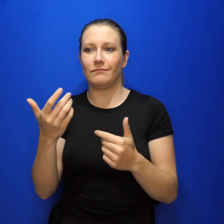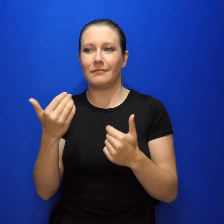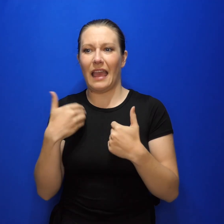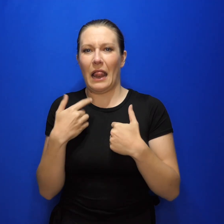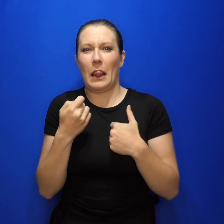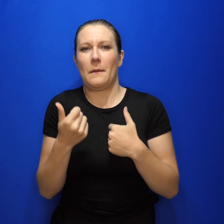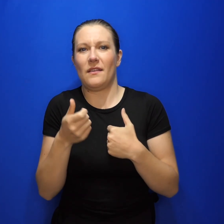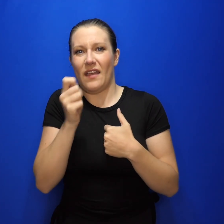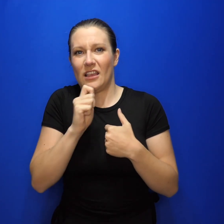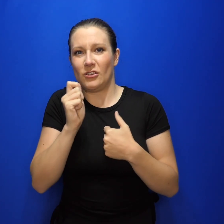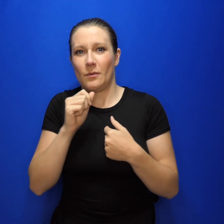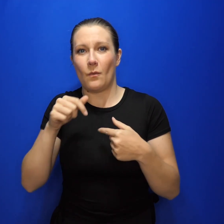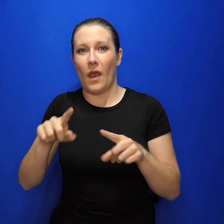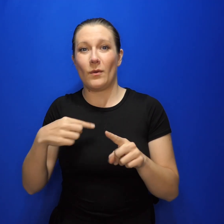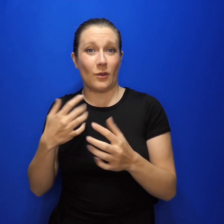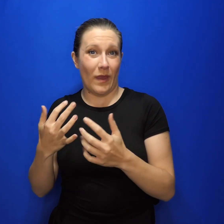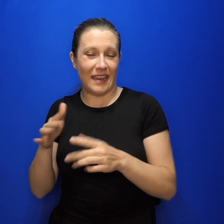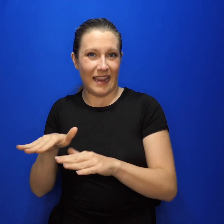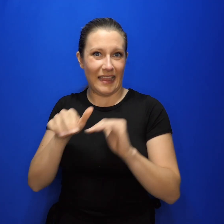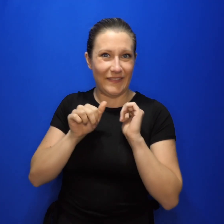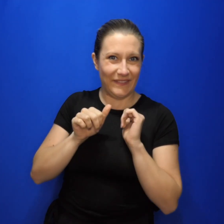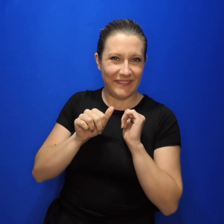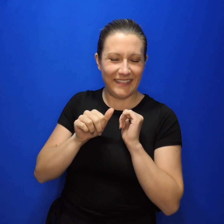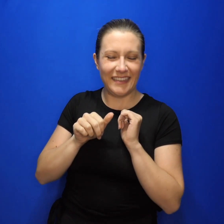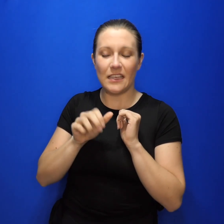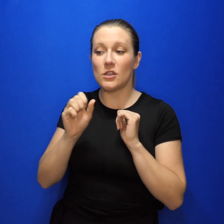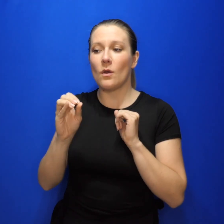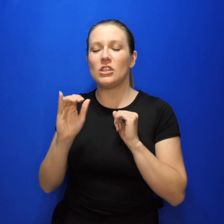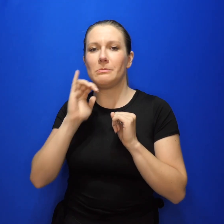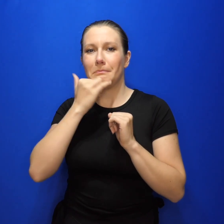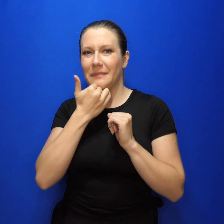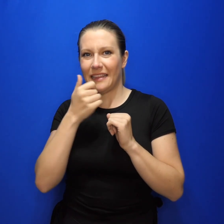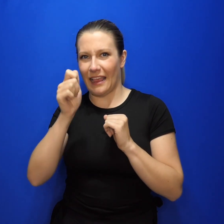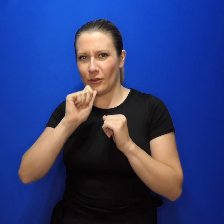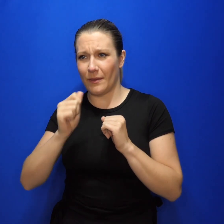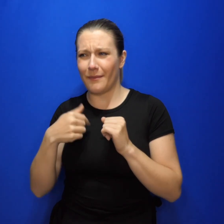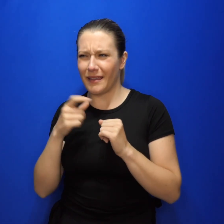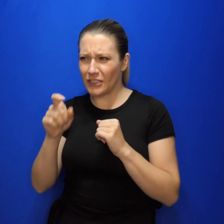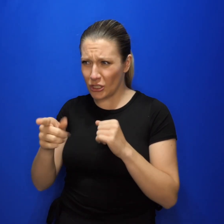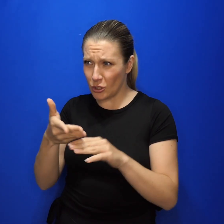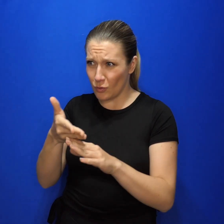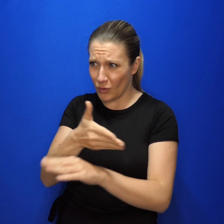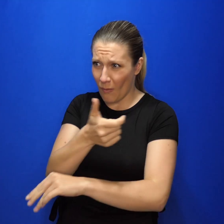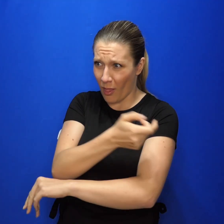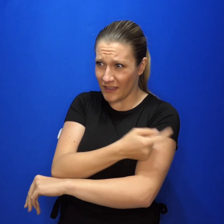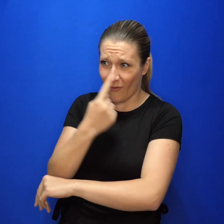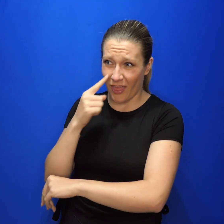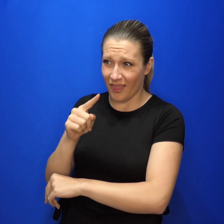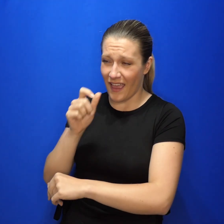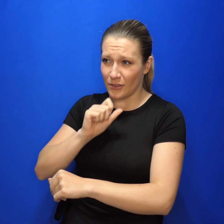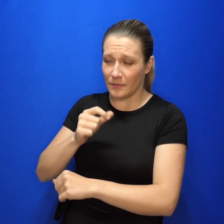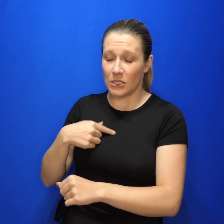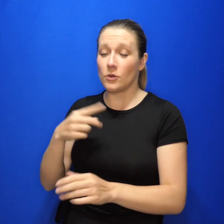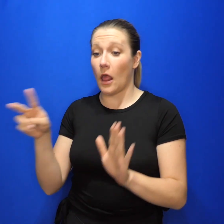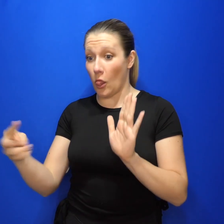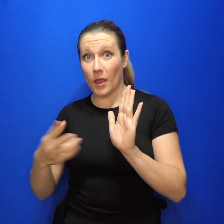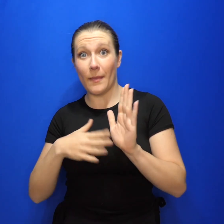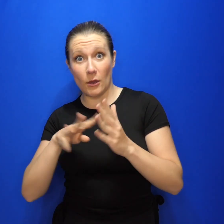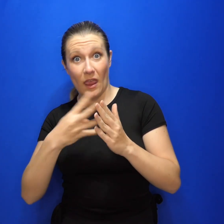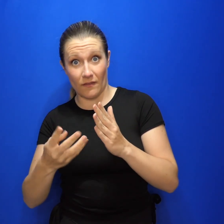cream while we were waiting to leave. And so she missed on her ice. I said, did you pre-bolus this ice cream? She goes, look at my graph. Does it look like I